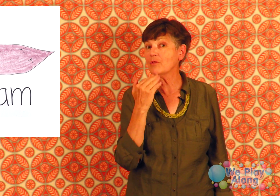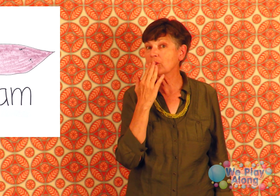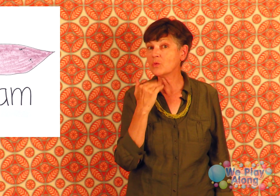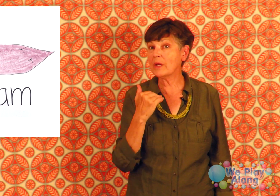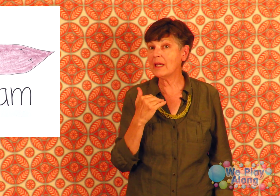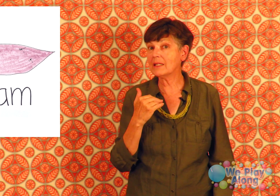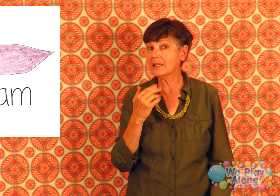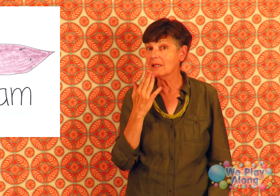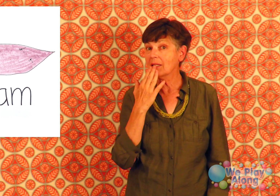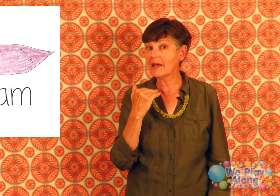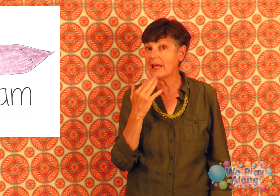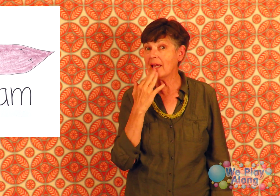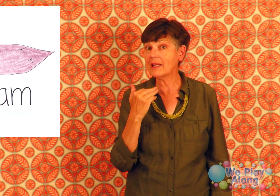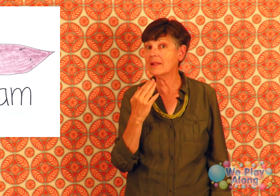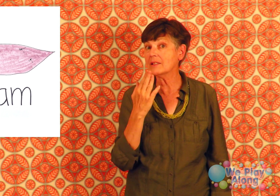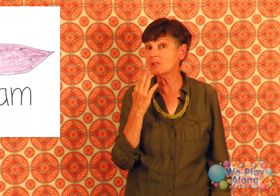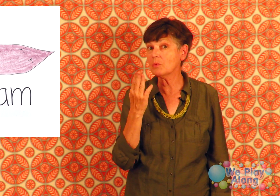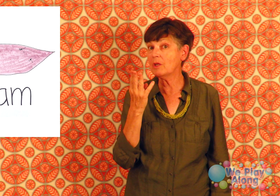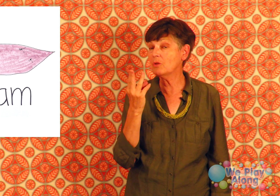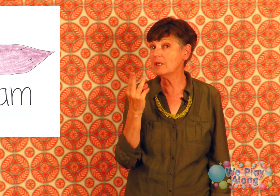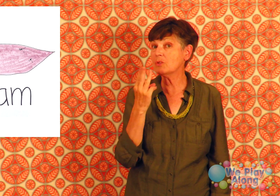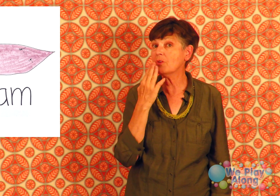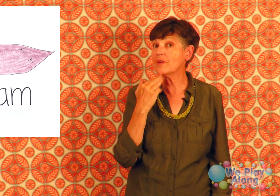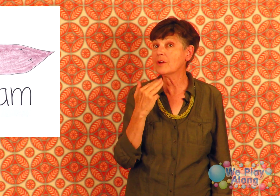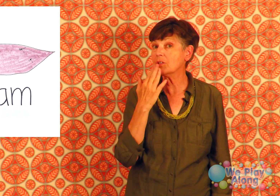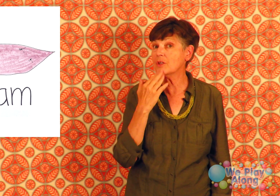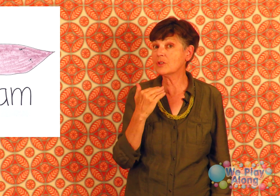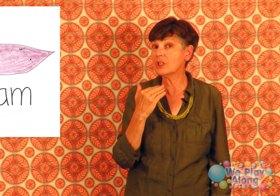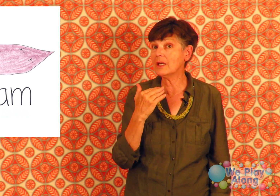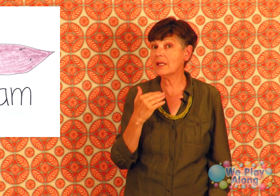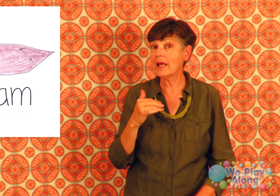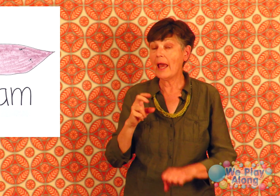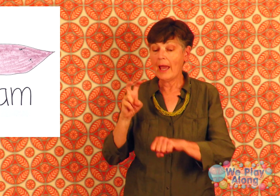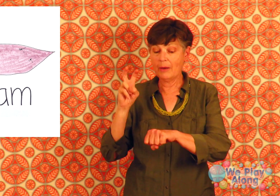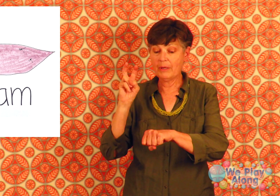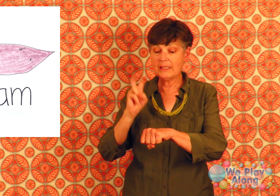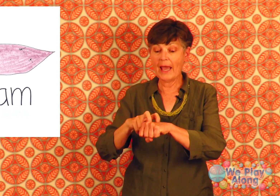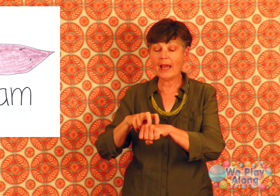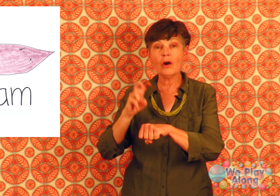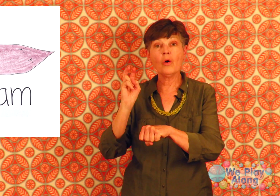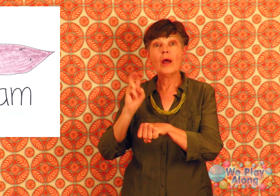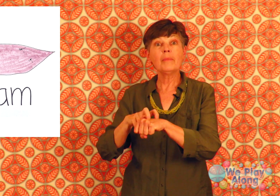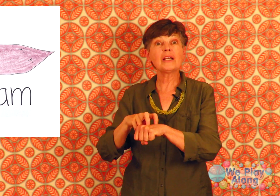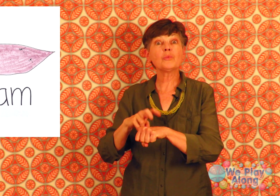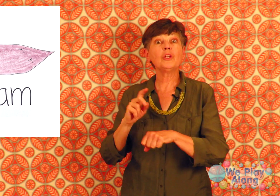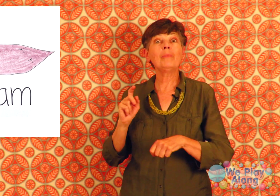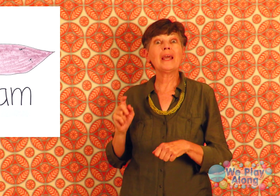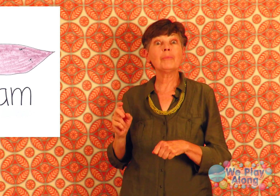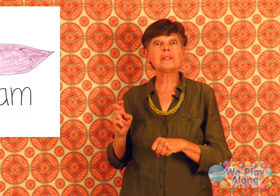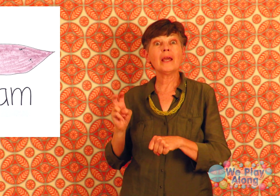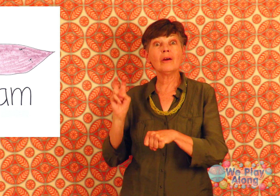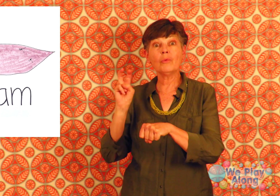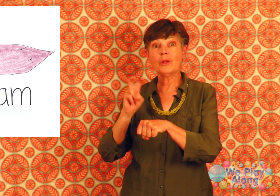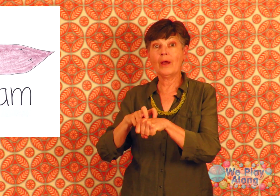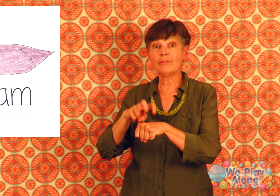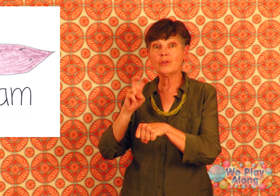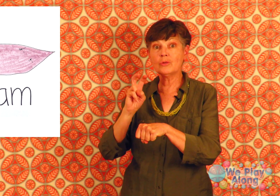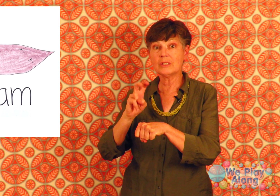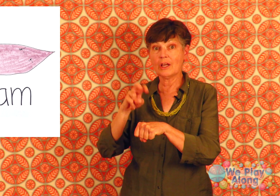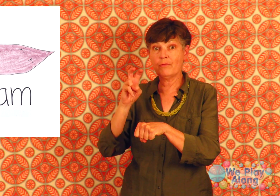for sweet, like candy. This is sweet. Do these 3 fingers on your chin. And potato, because when you bake a potato, what you have to do is stick a